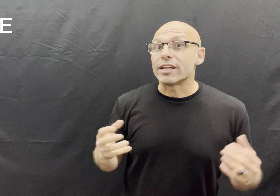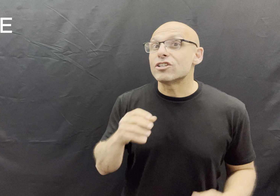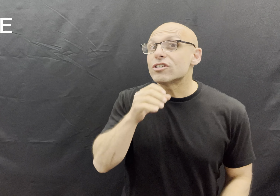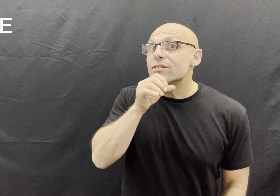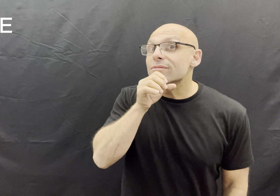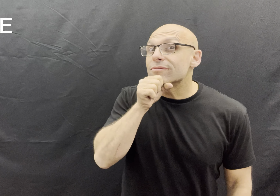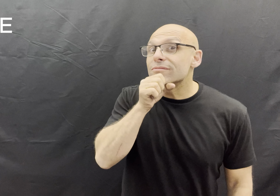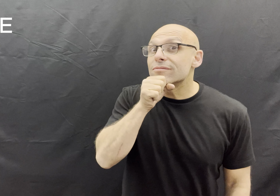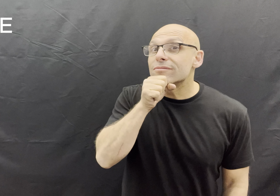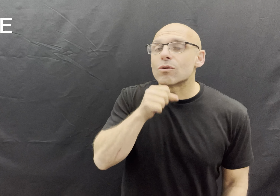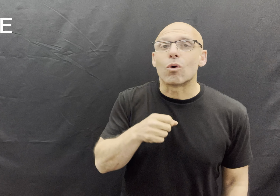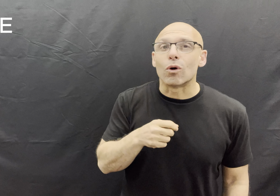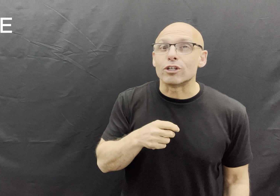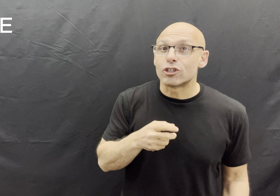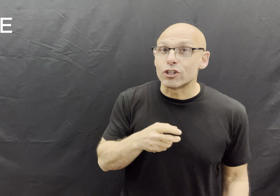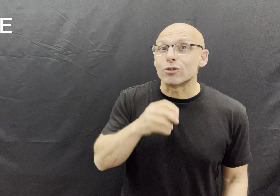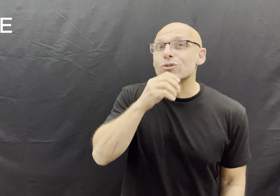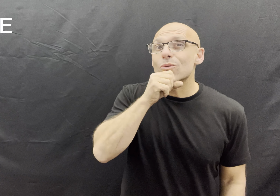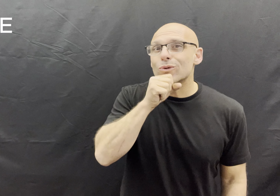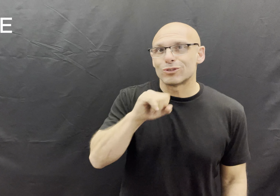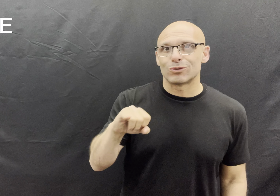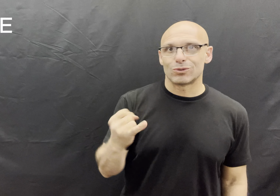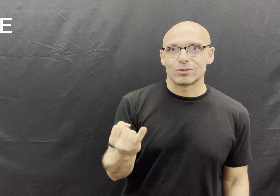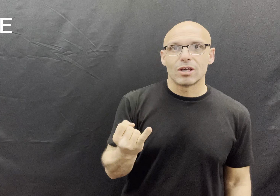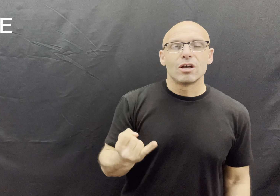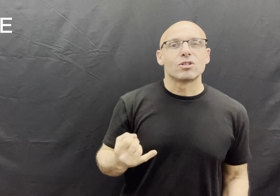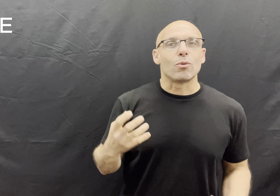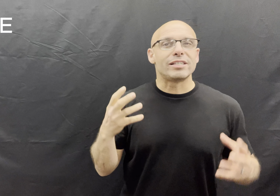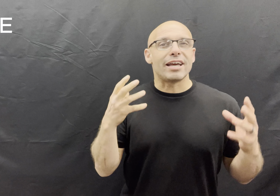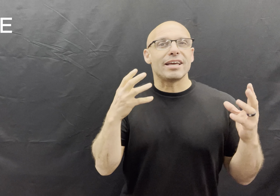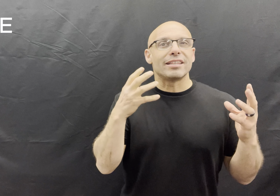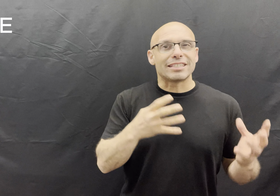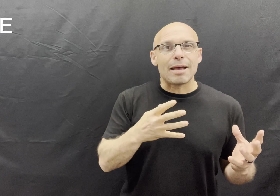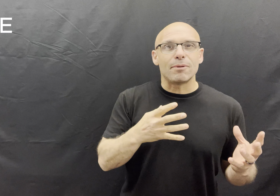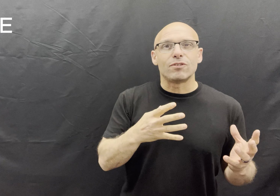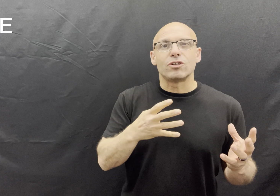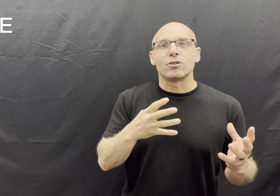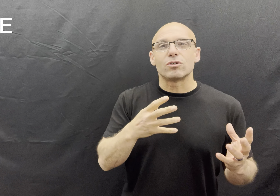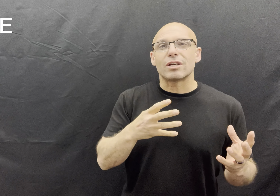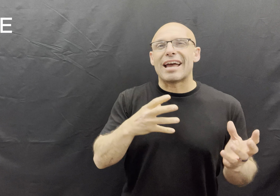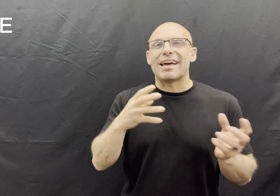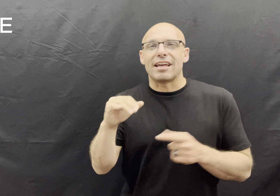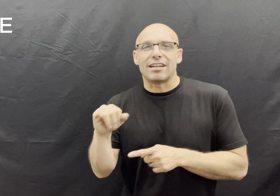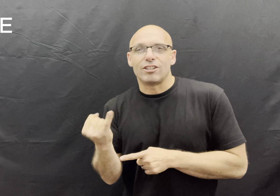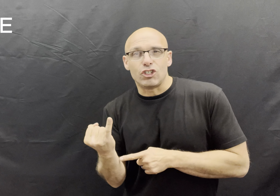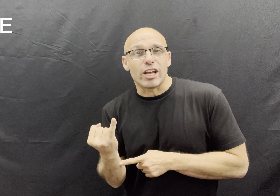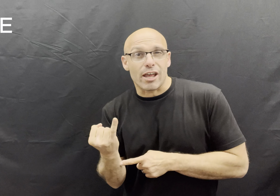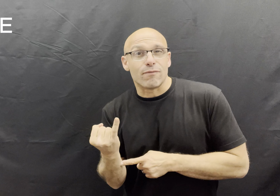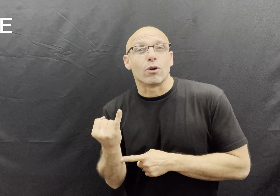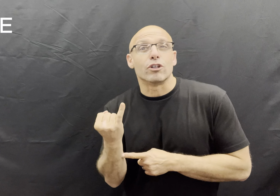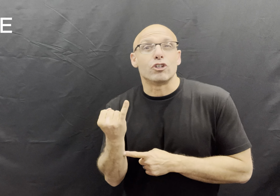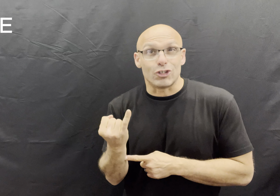orange juice. So we say the type of juice and then J for